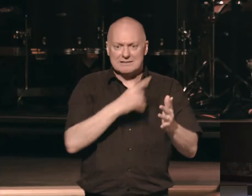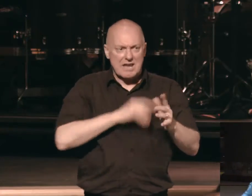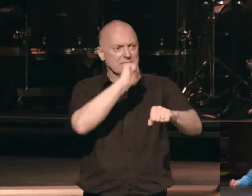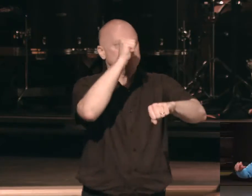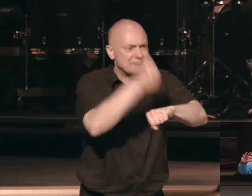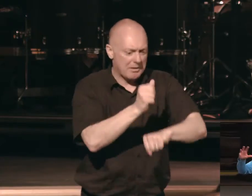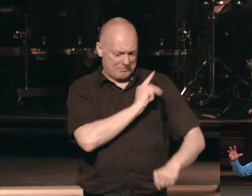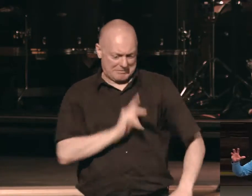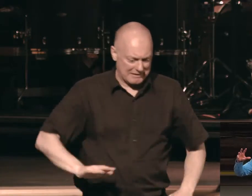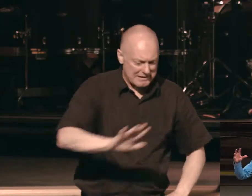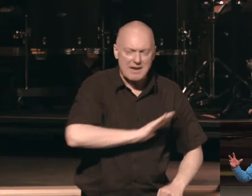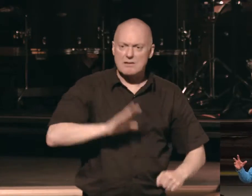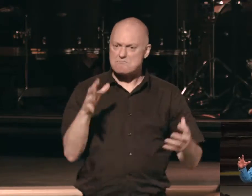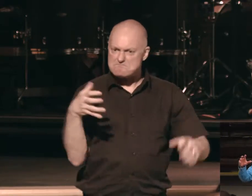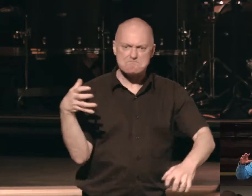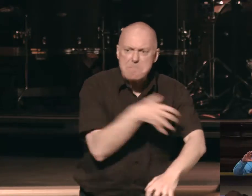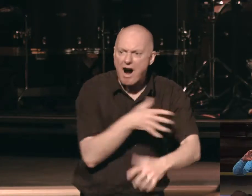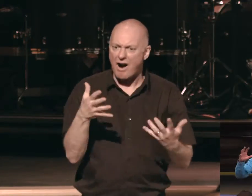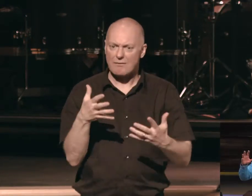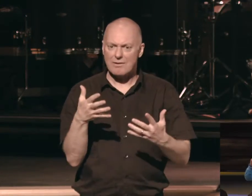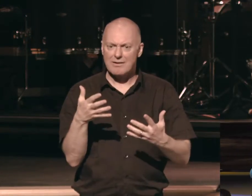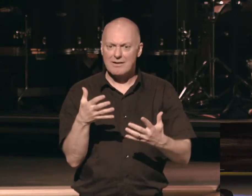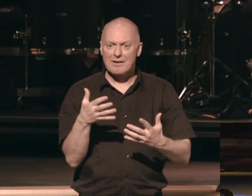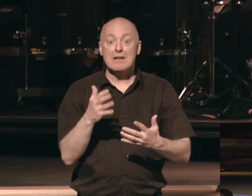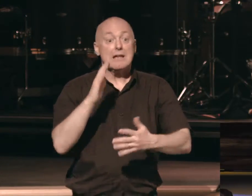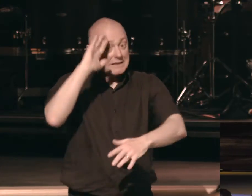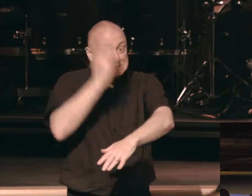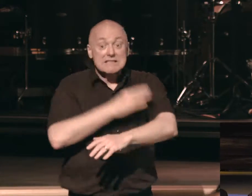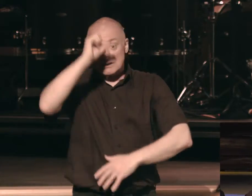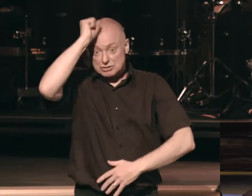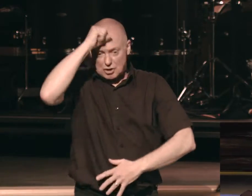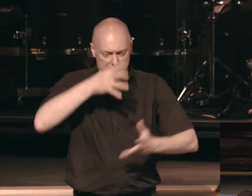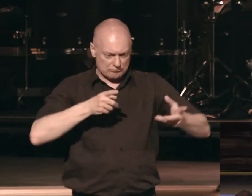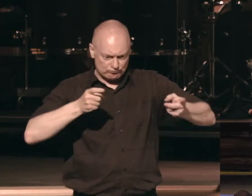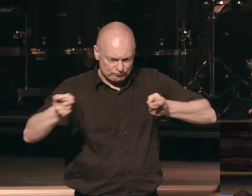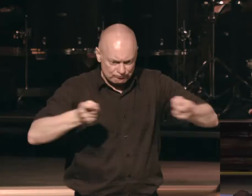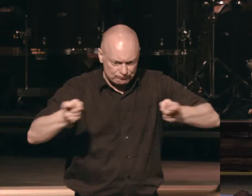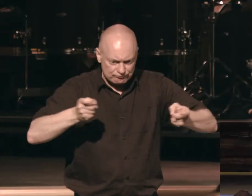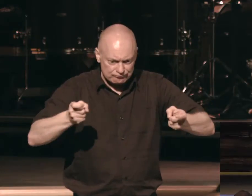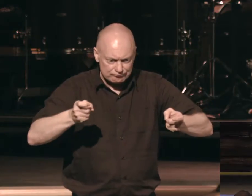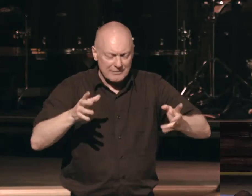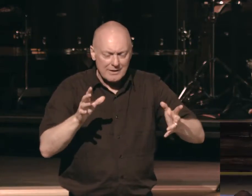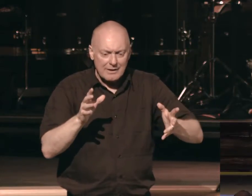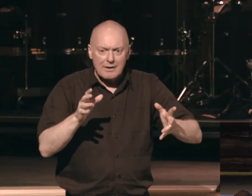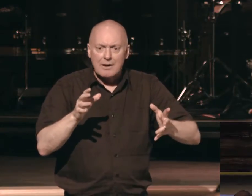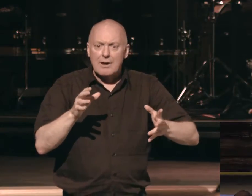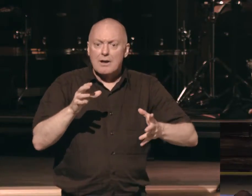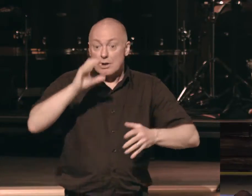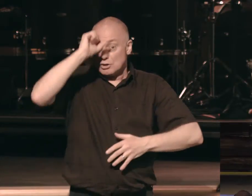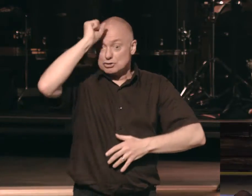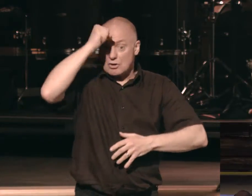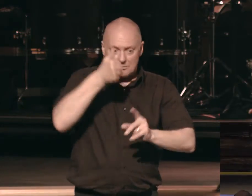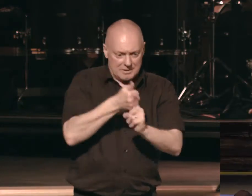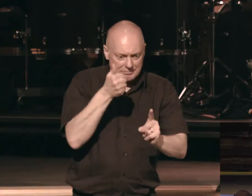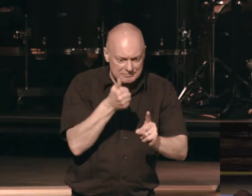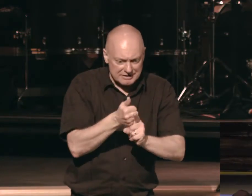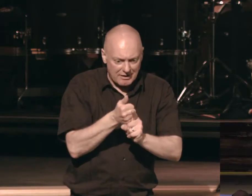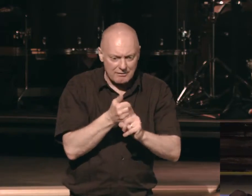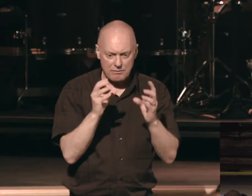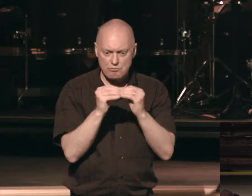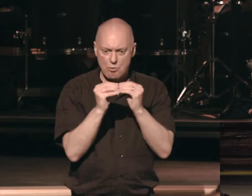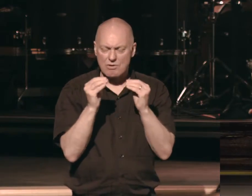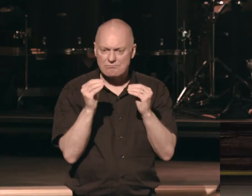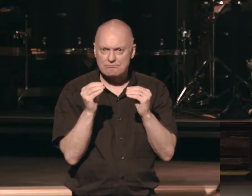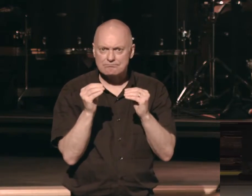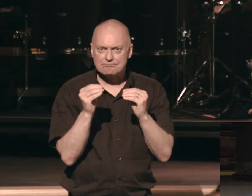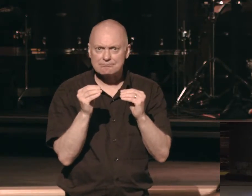us. And he had established a kingdom that was so powerful. His son Solomon took over despite some of David's failings. And Solomon was used